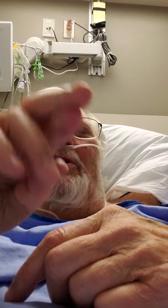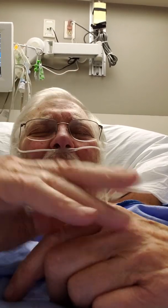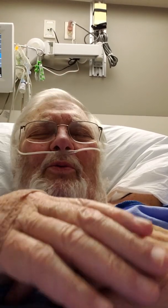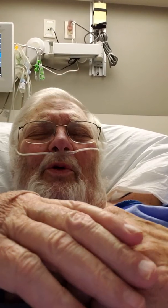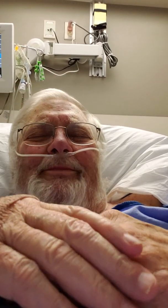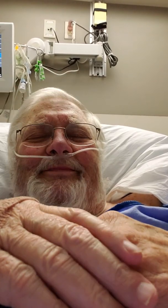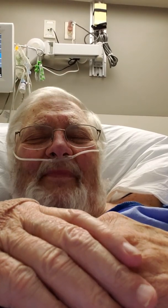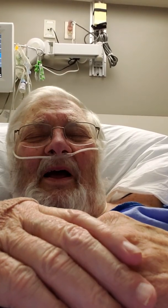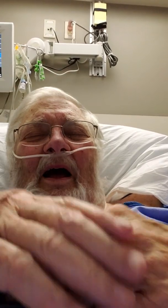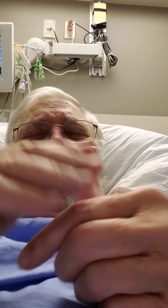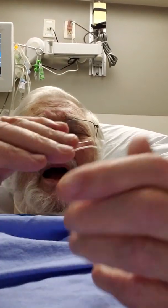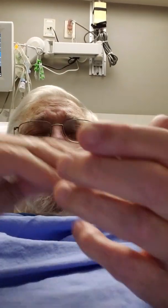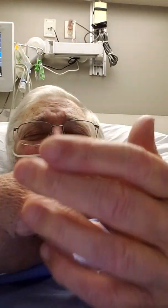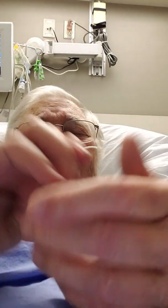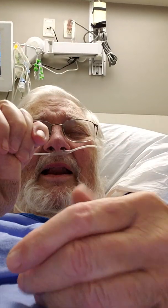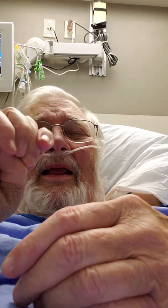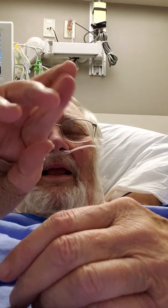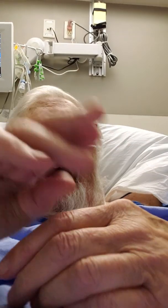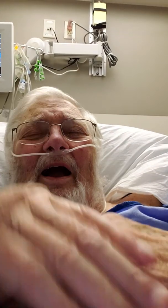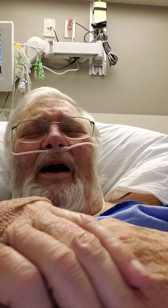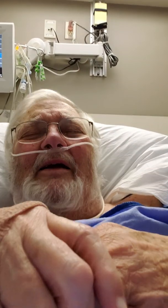emergency room. I said,